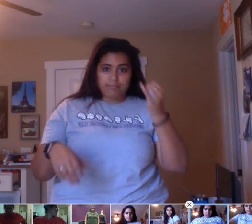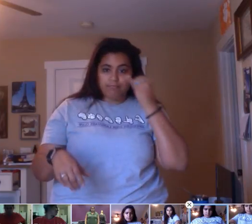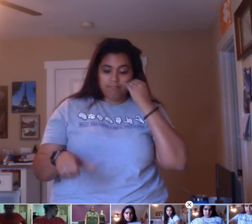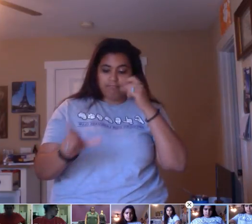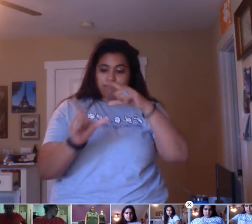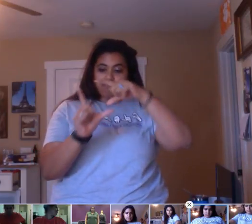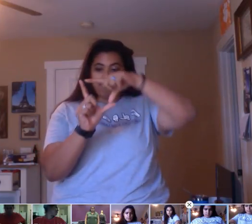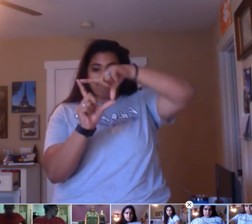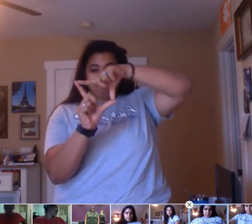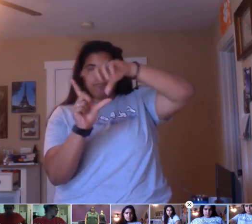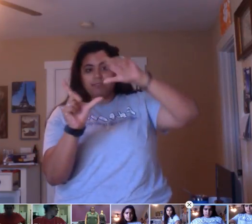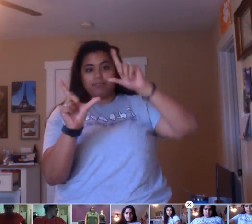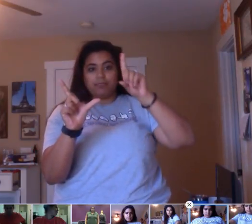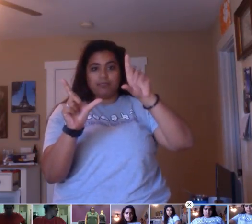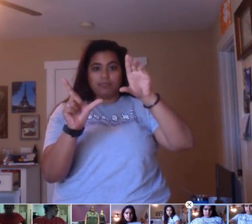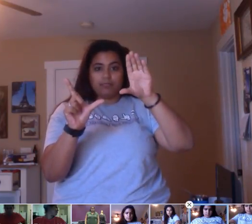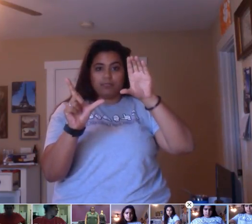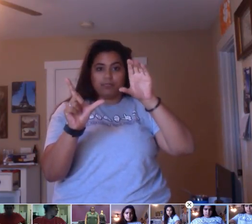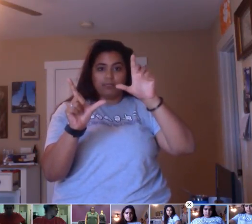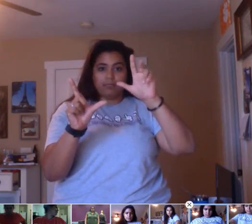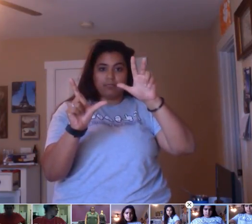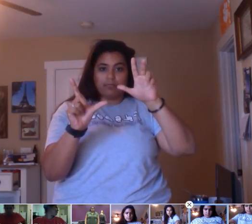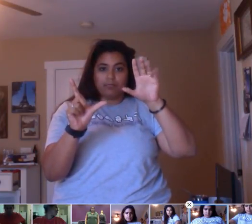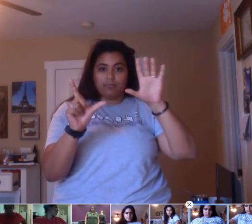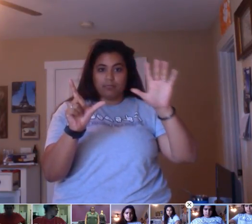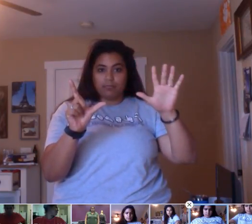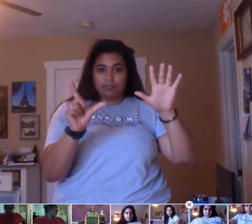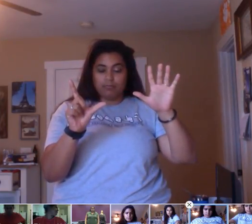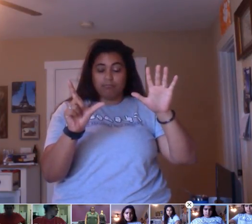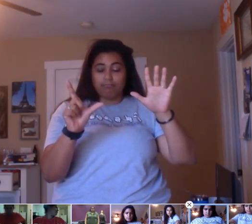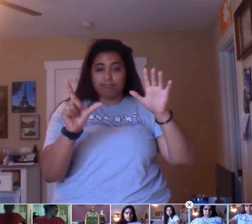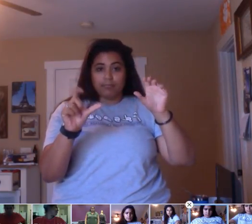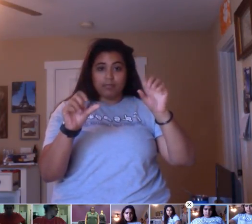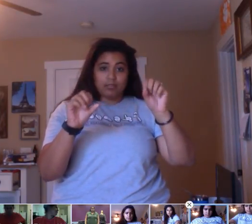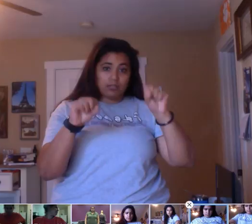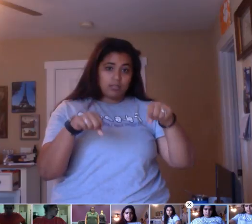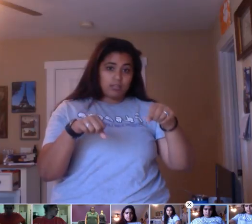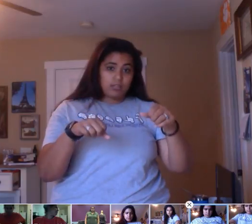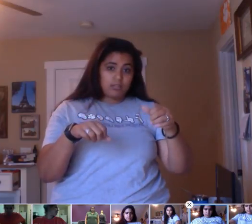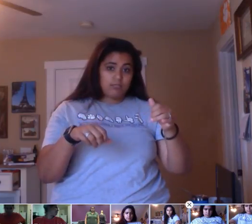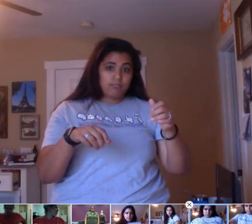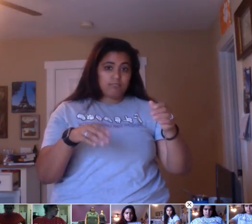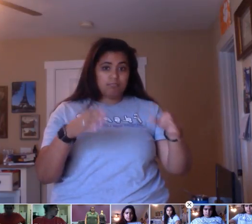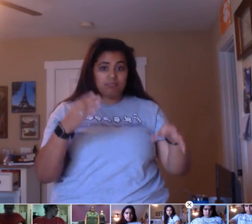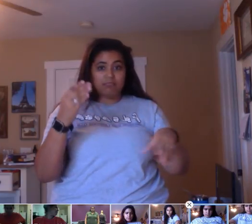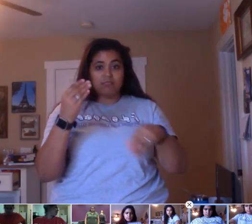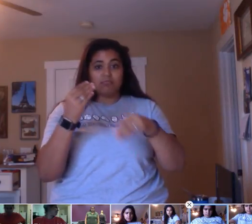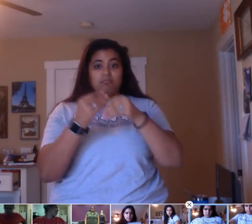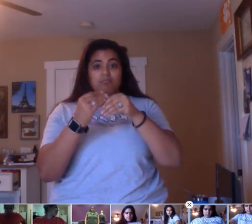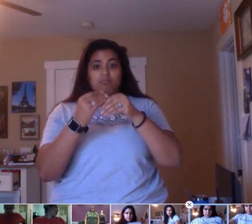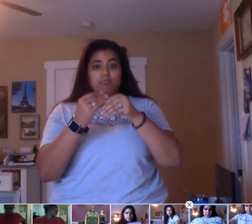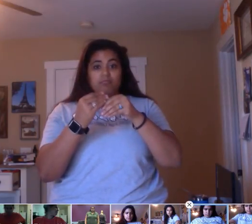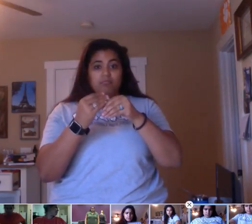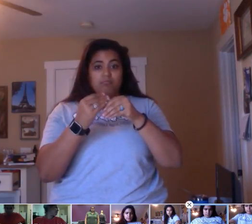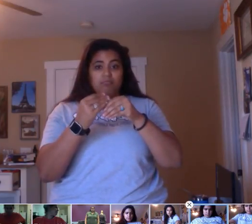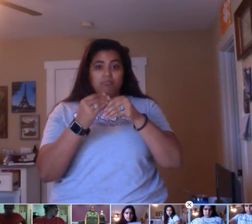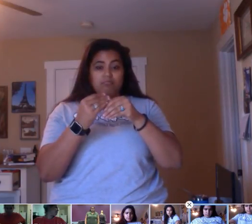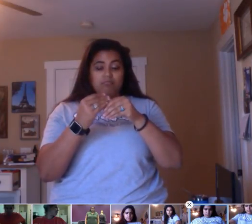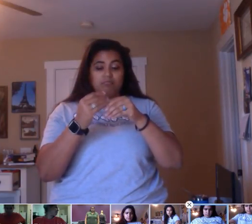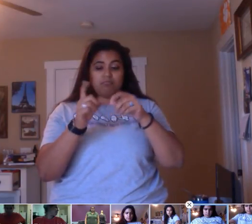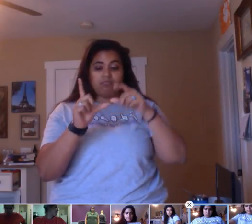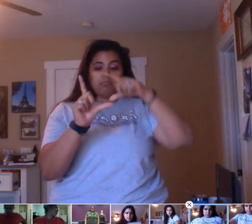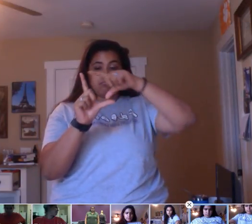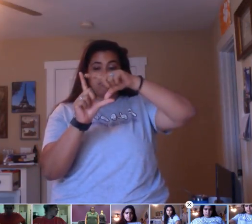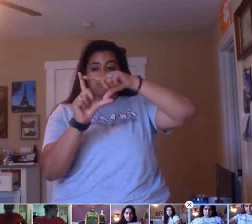So it continues on and on and on if you keep going, the 135-degree angle, and you can